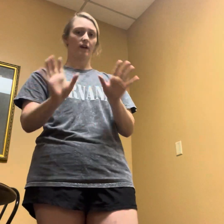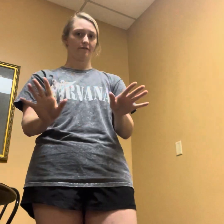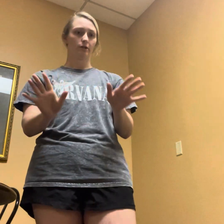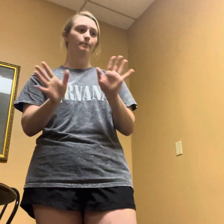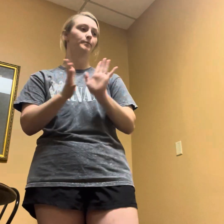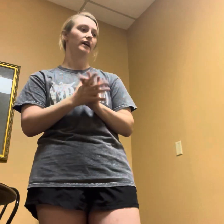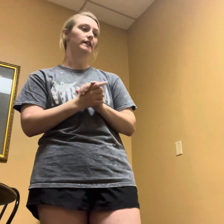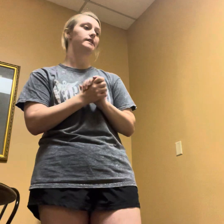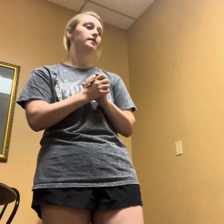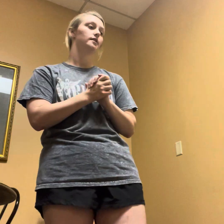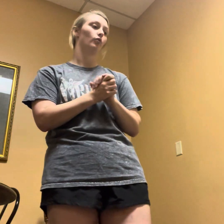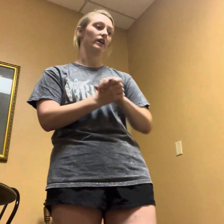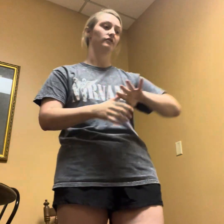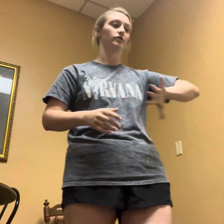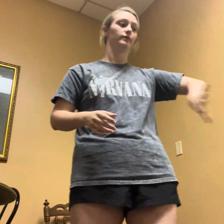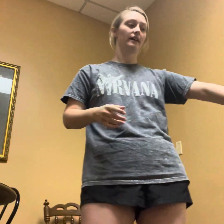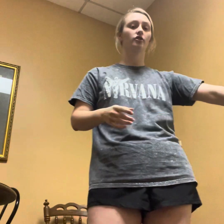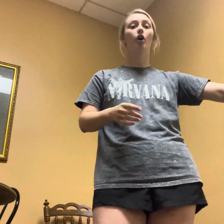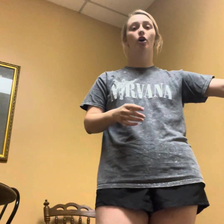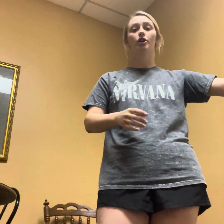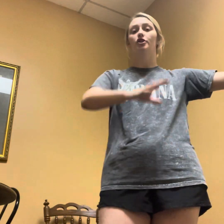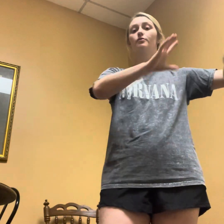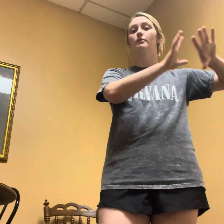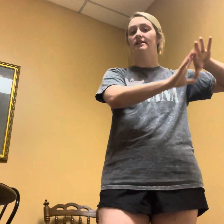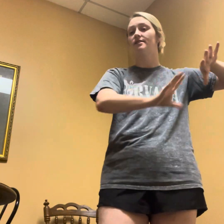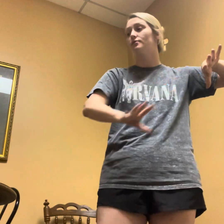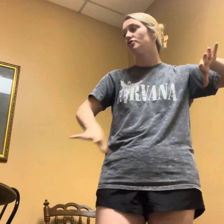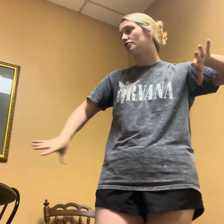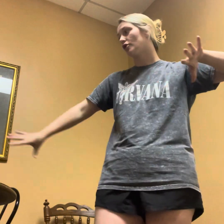whatever. But whatever's on the back of the card, you must demonstrate